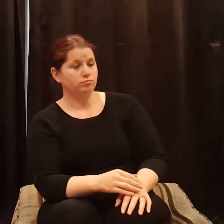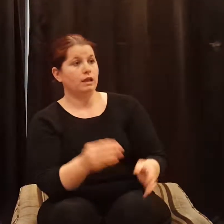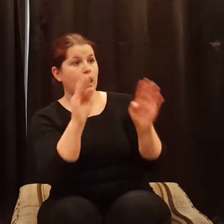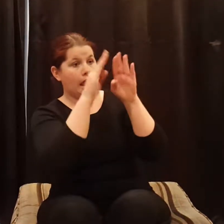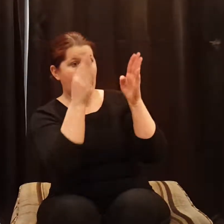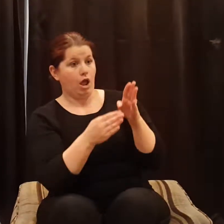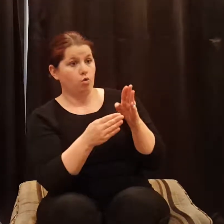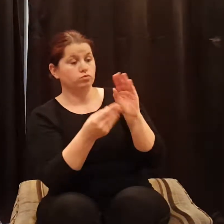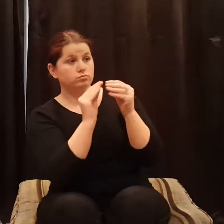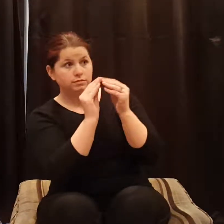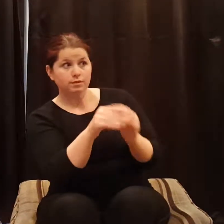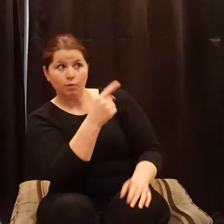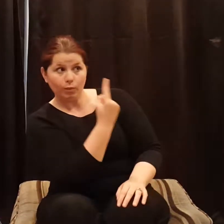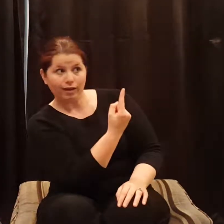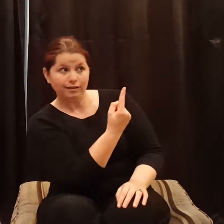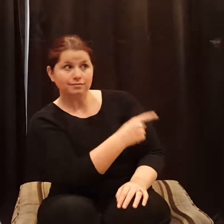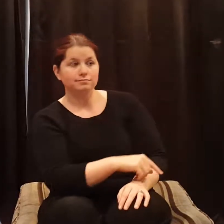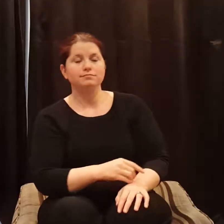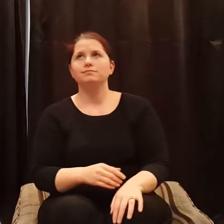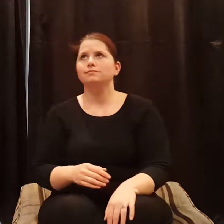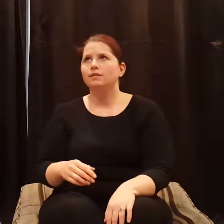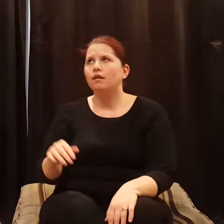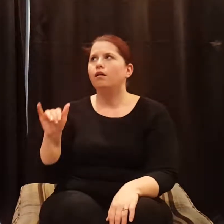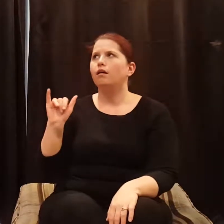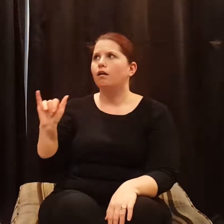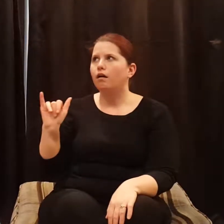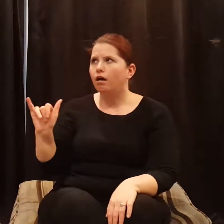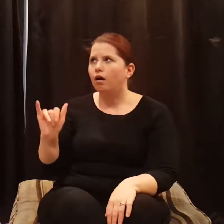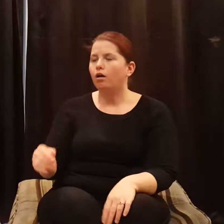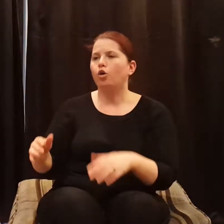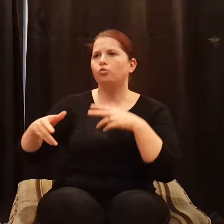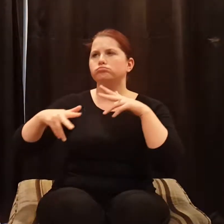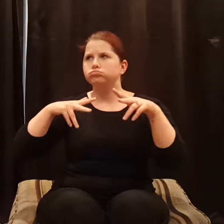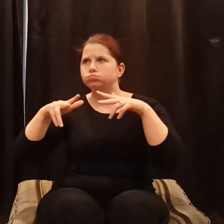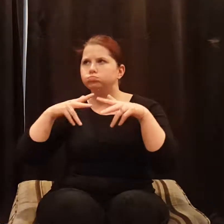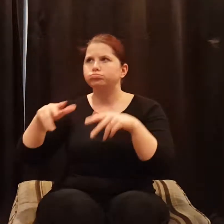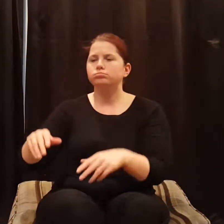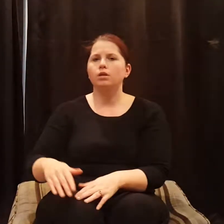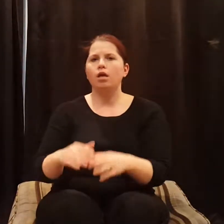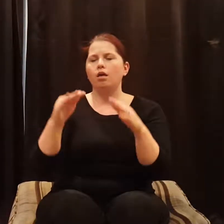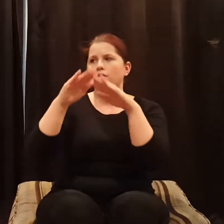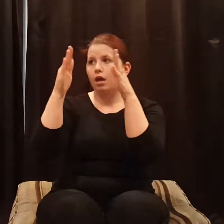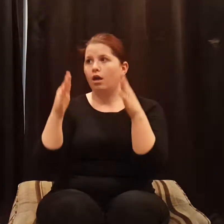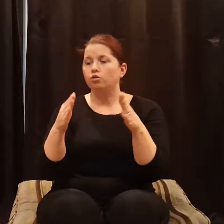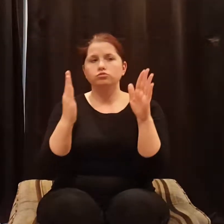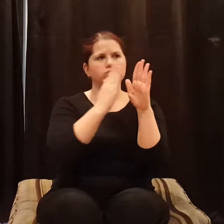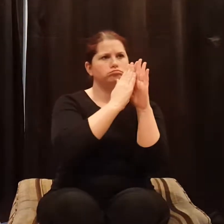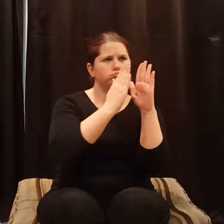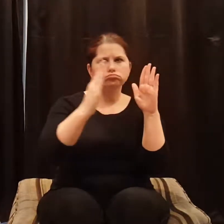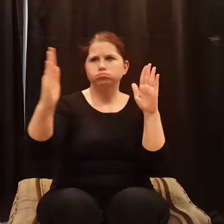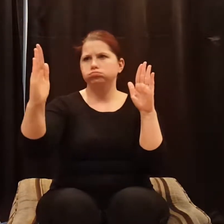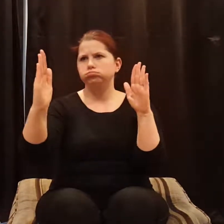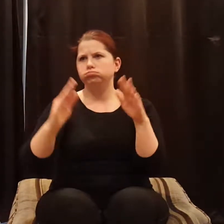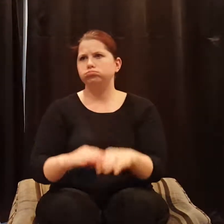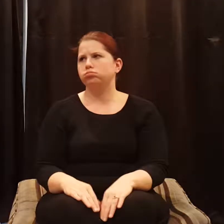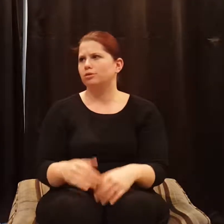say, okay, but walking around the neighborhood, I noticed that the house numbers don't go in order. I said, of course they do. They go in the order in which they were built. The first house ever